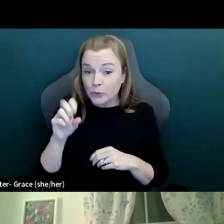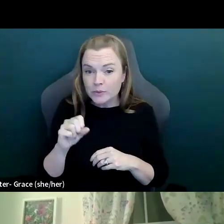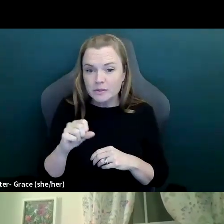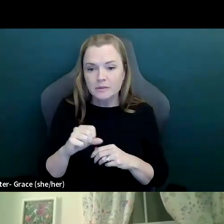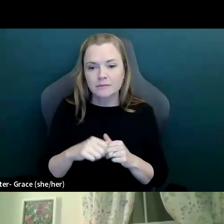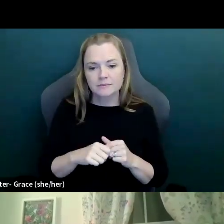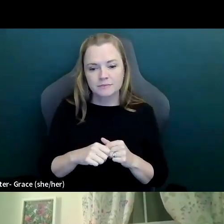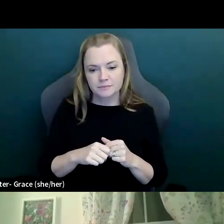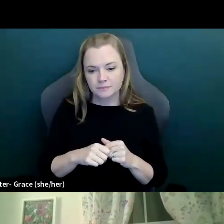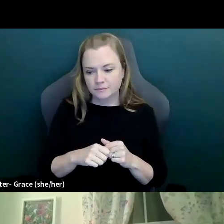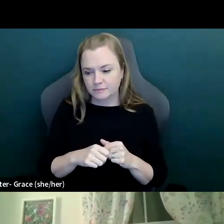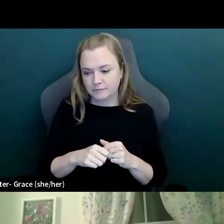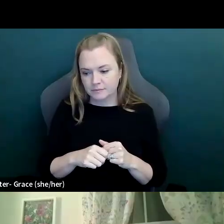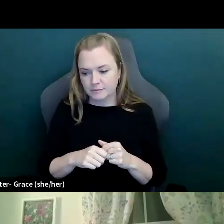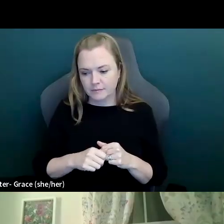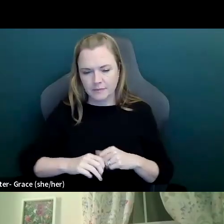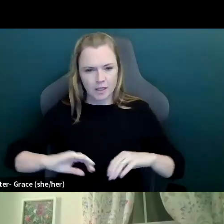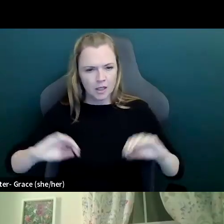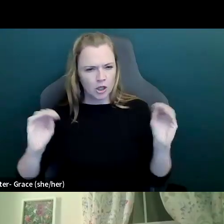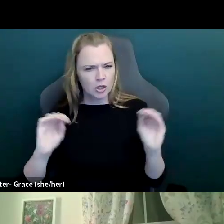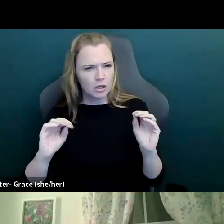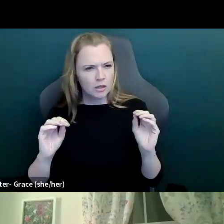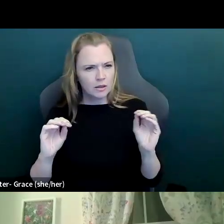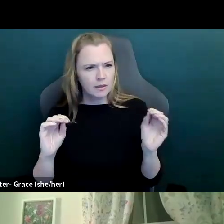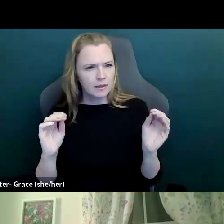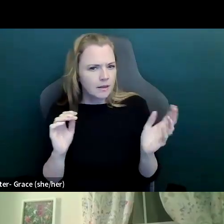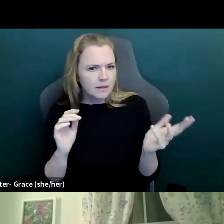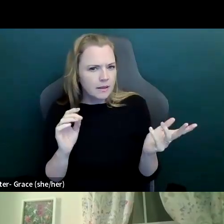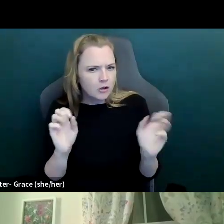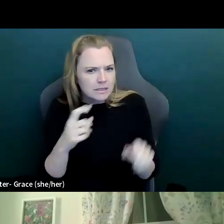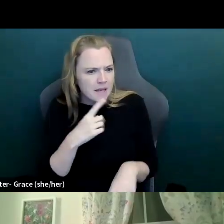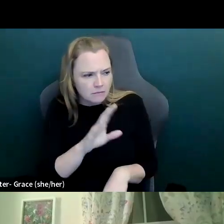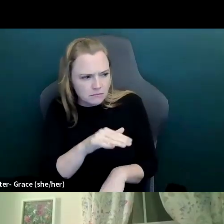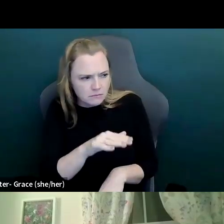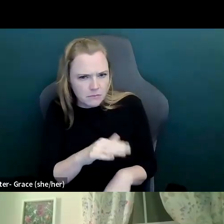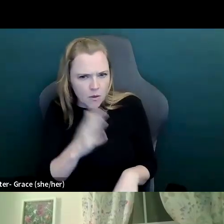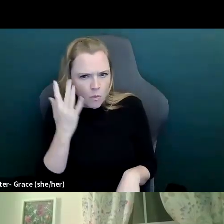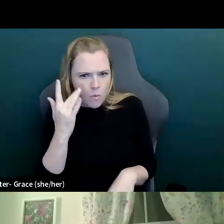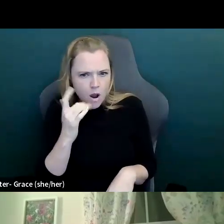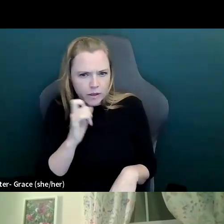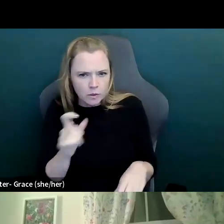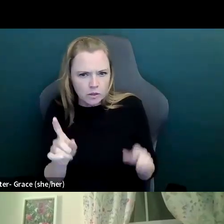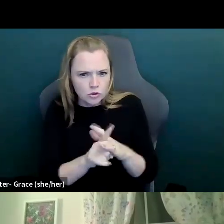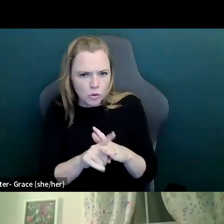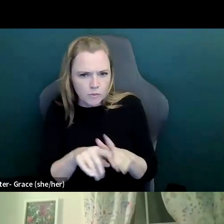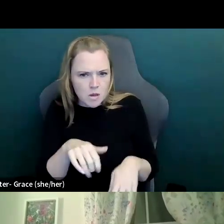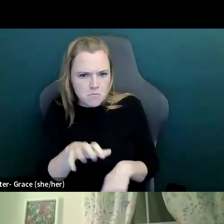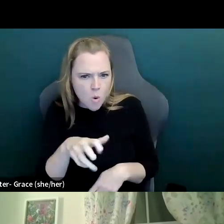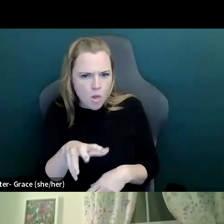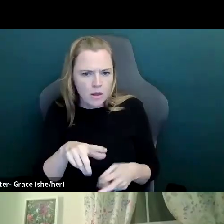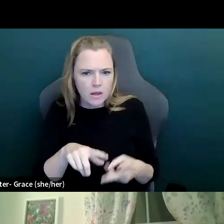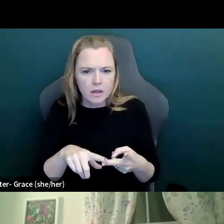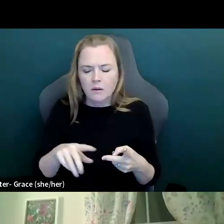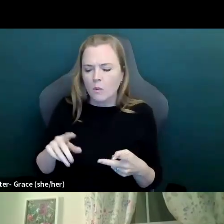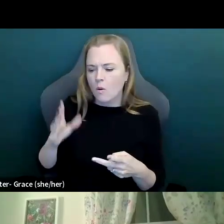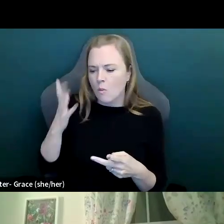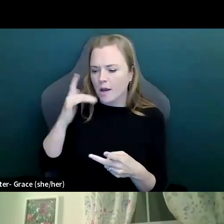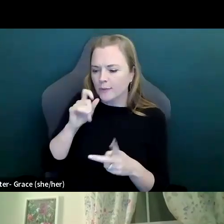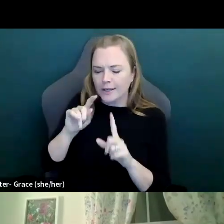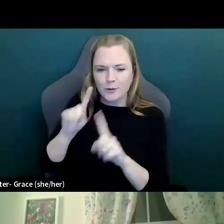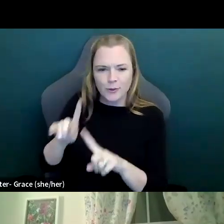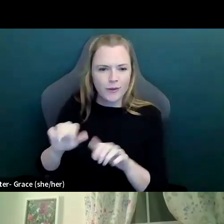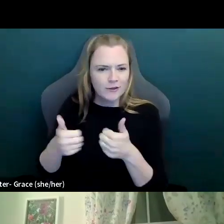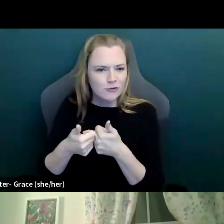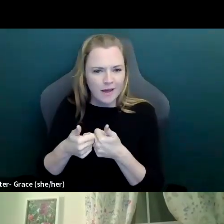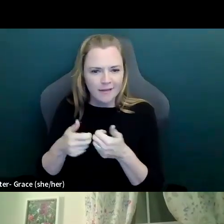saying, you know, how come you didn't show up to bowling today? Or how come you didn't go to the class at, you know, the challenge class today? If it doesn't work